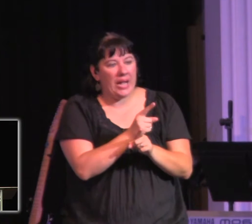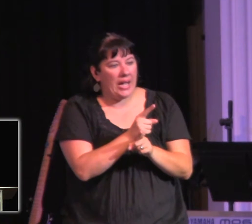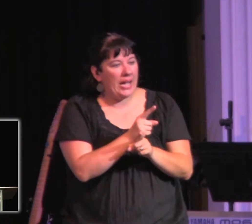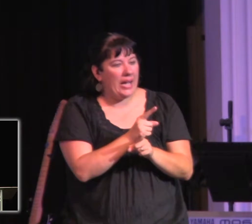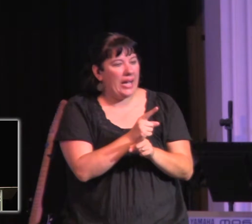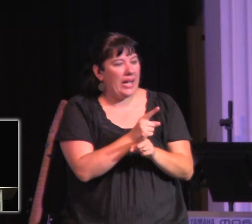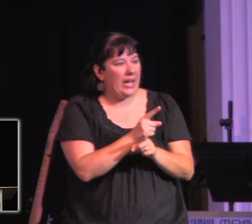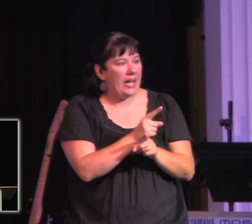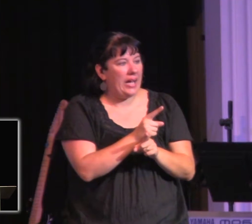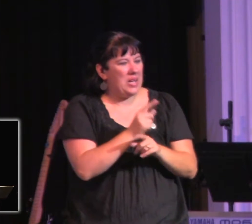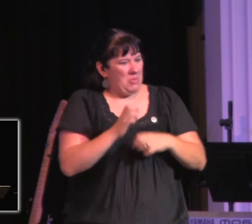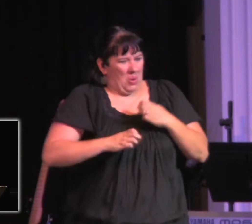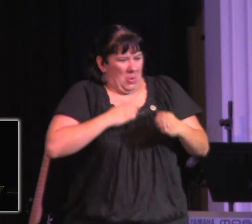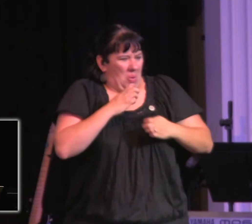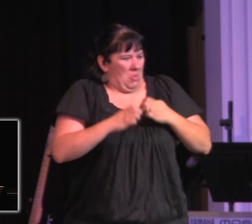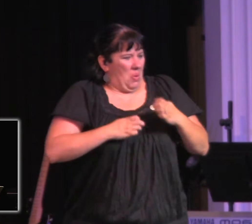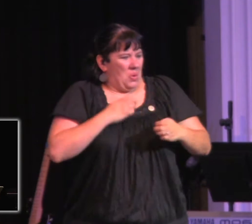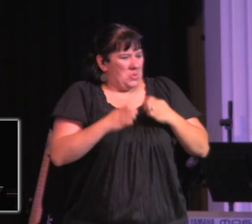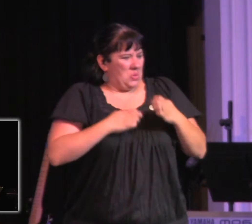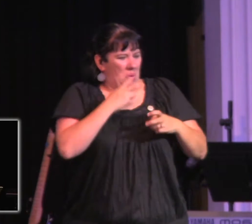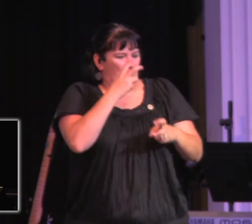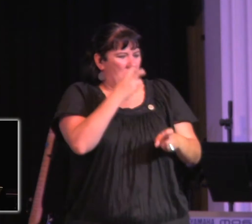of emotional problems.